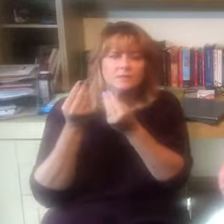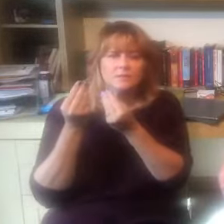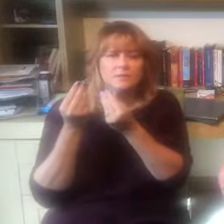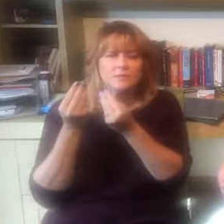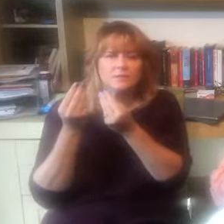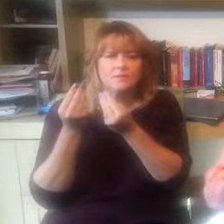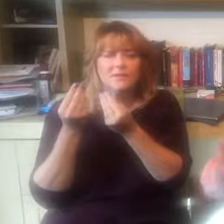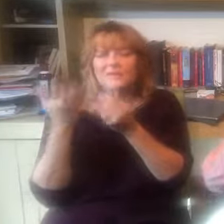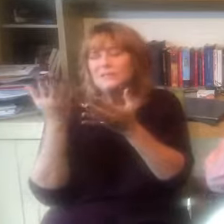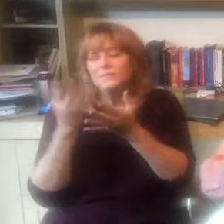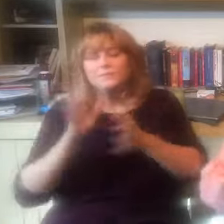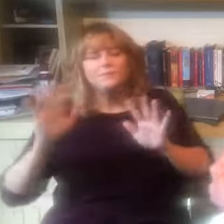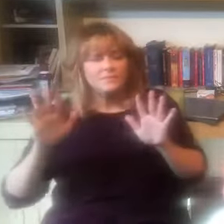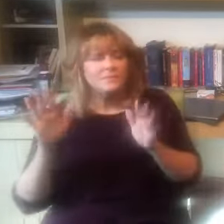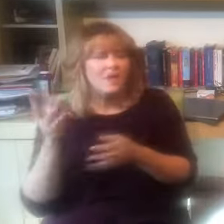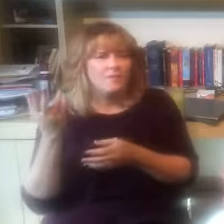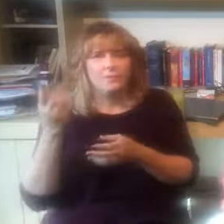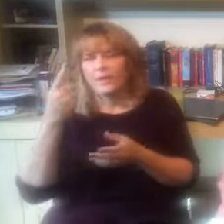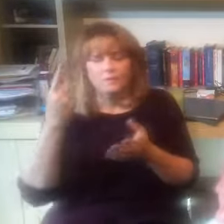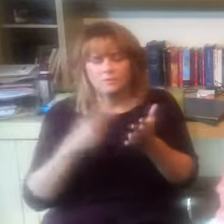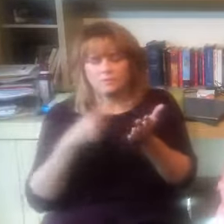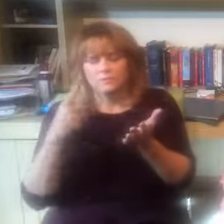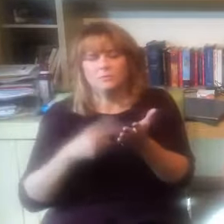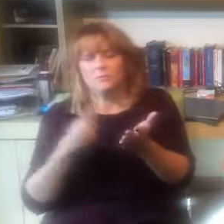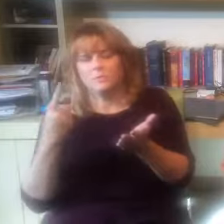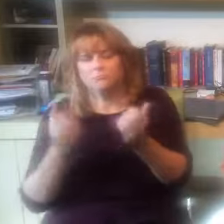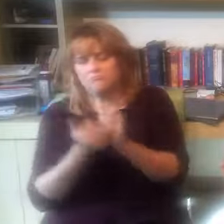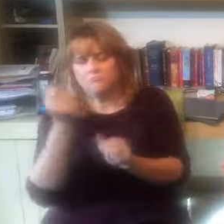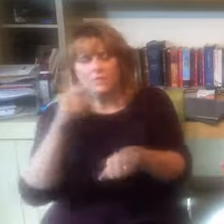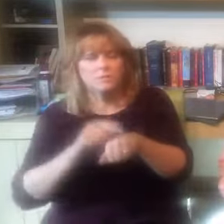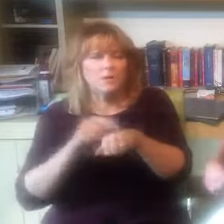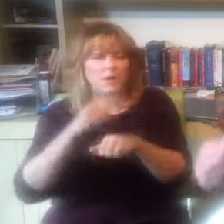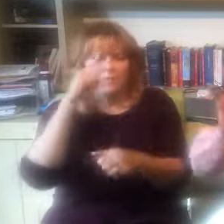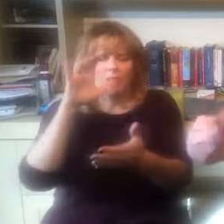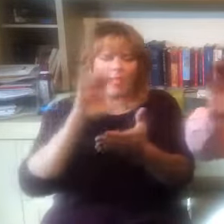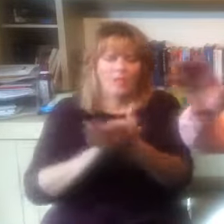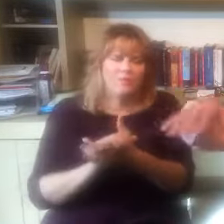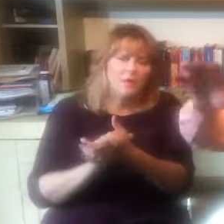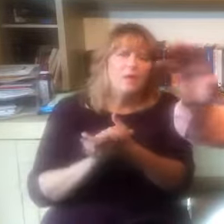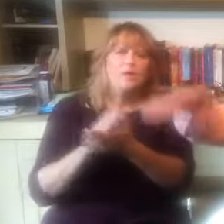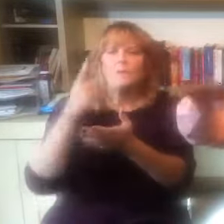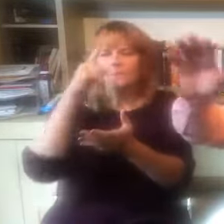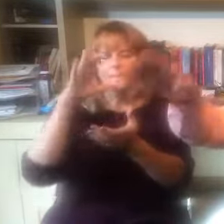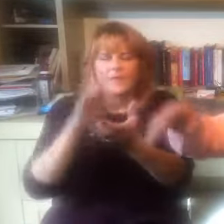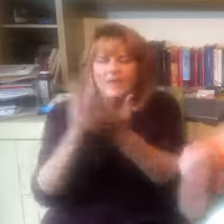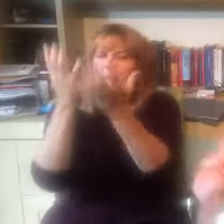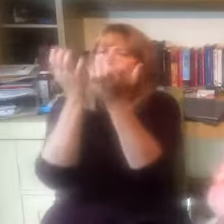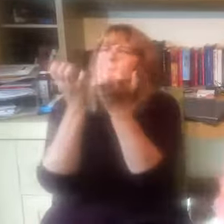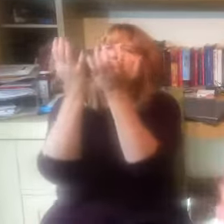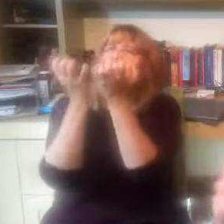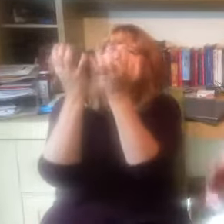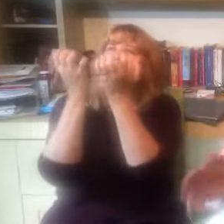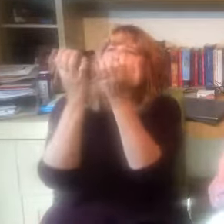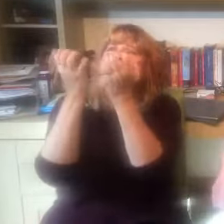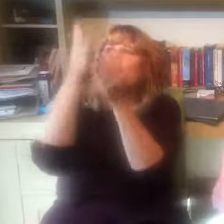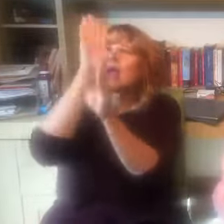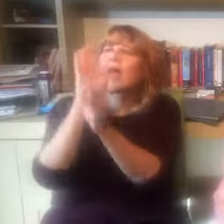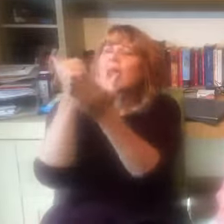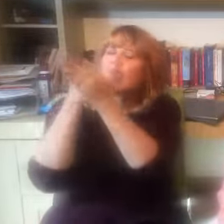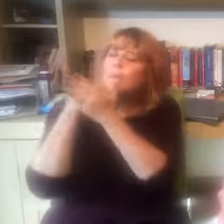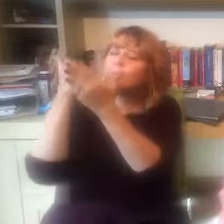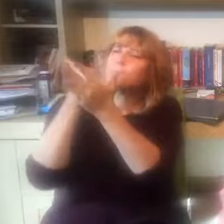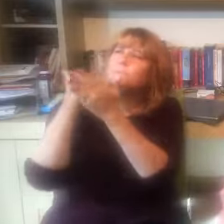That we very seldom, first we hardly believe that. We just don't believe that. We believe in begging and begging and begging and begging God. We just